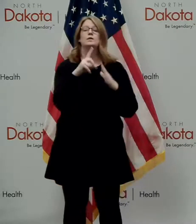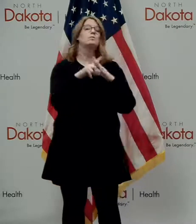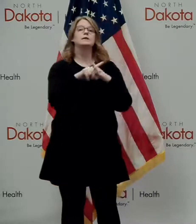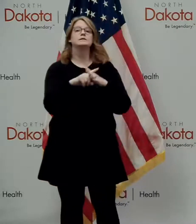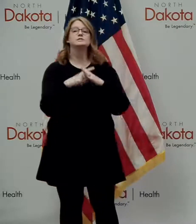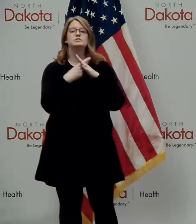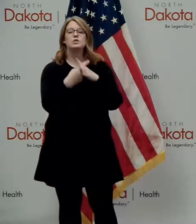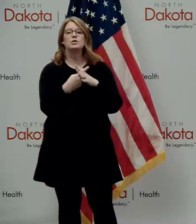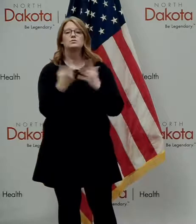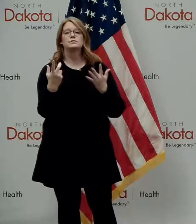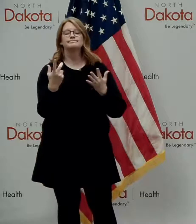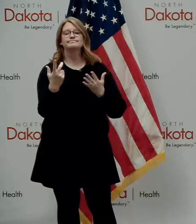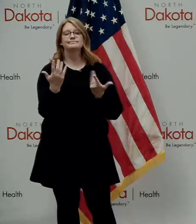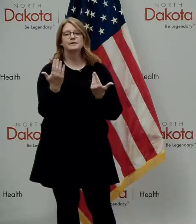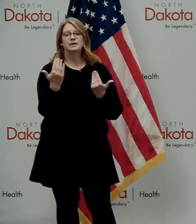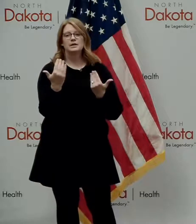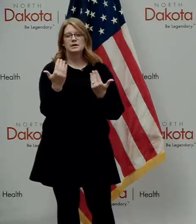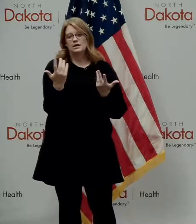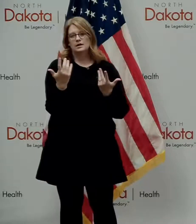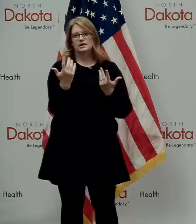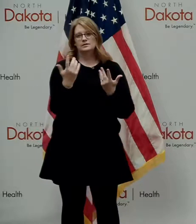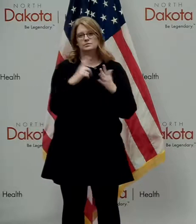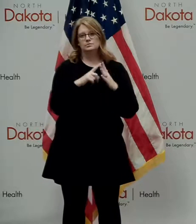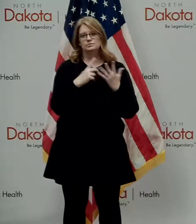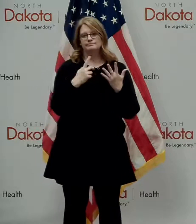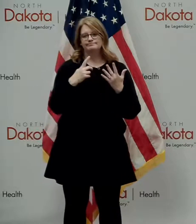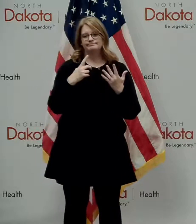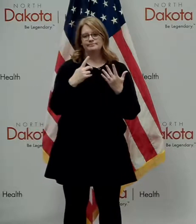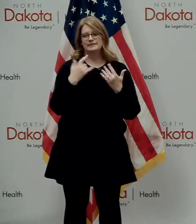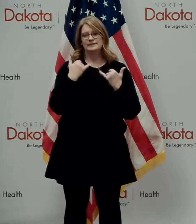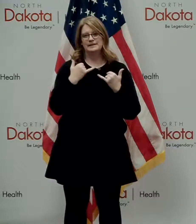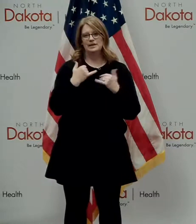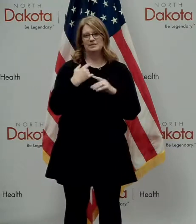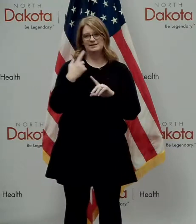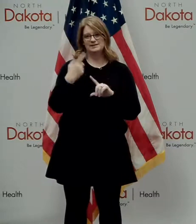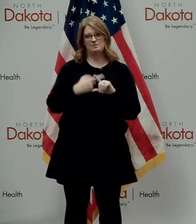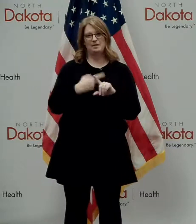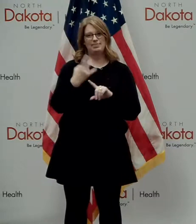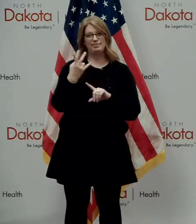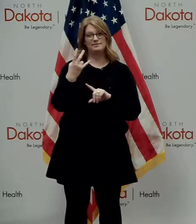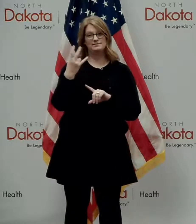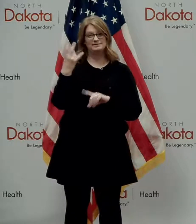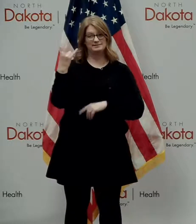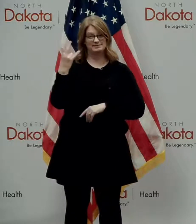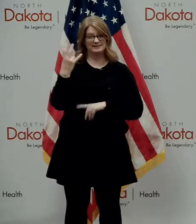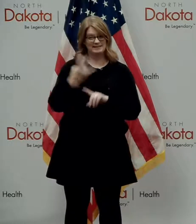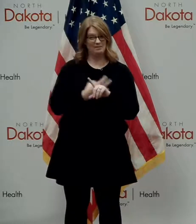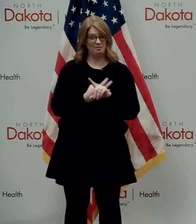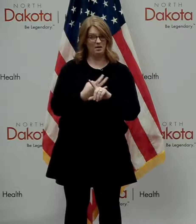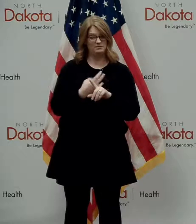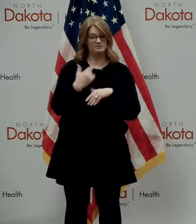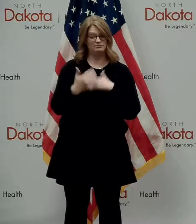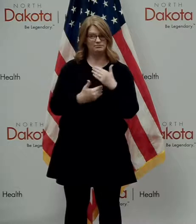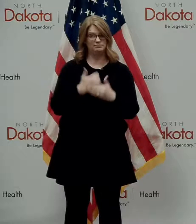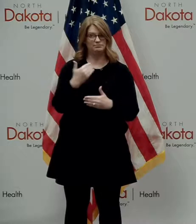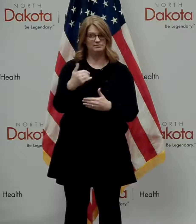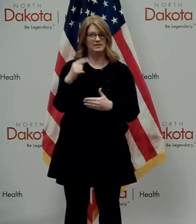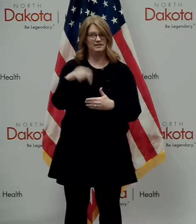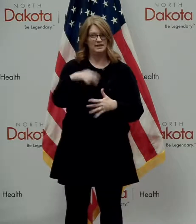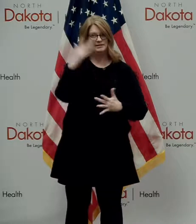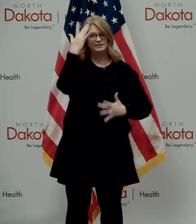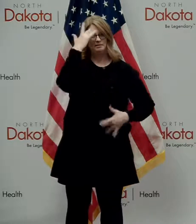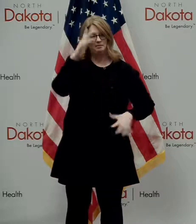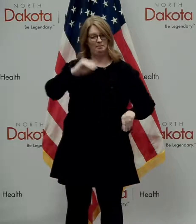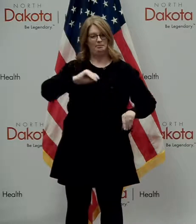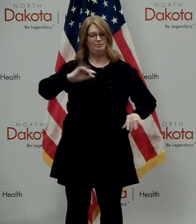we know that there's, as we move into month 7 of this pandemic in North Dakota, that